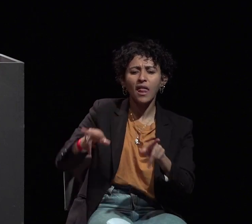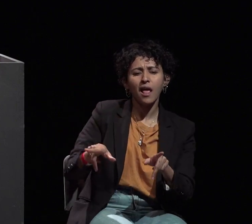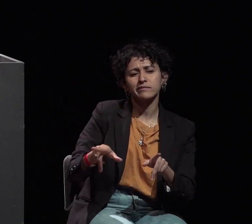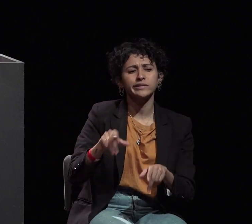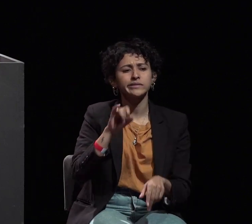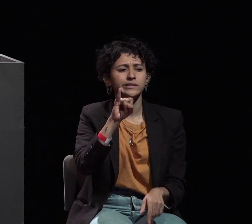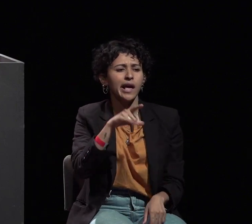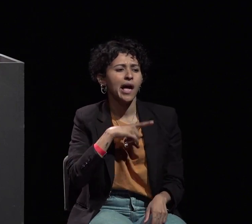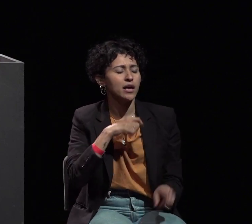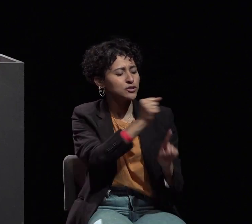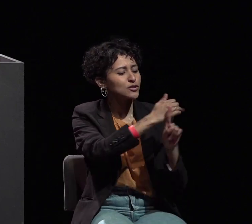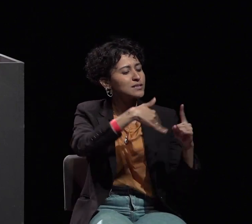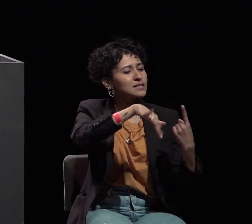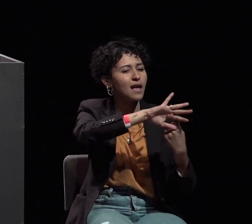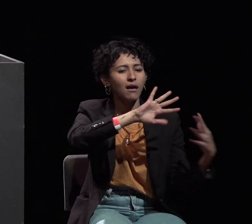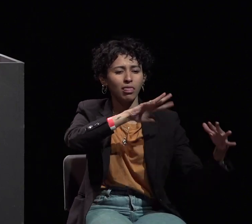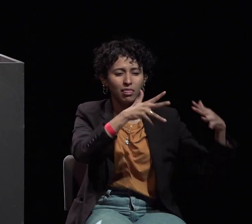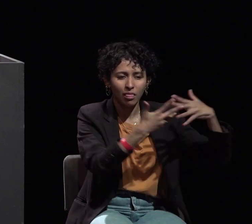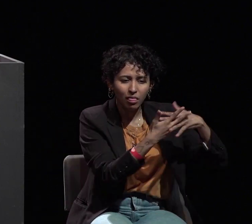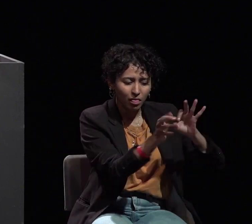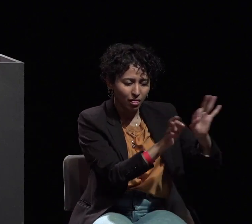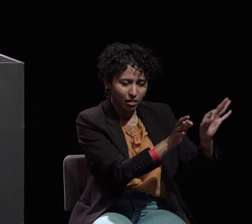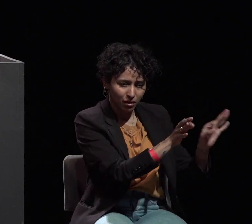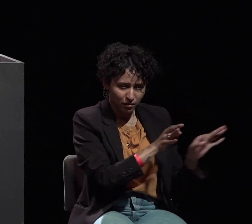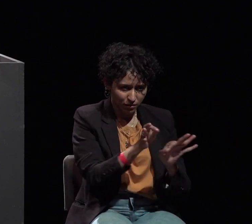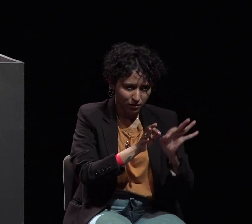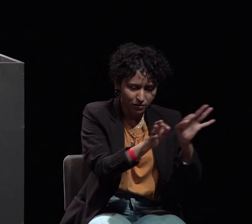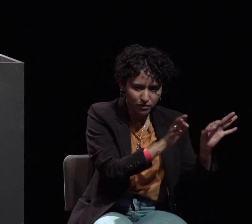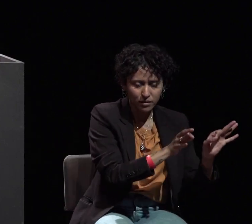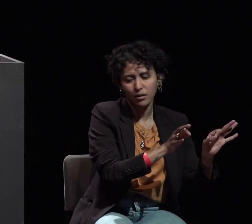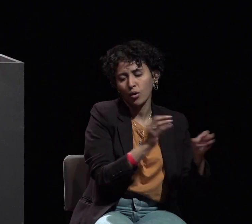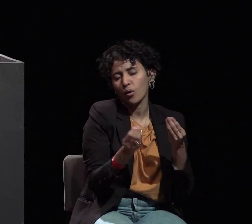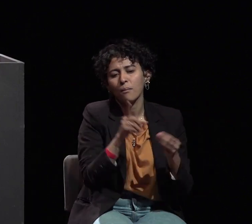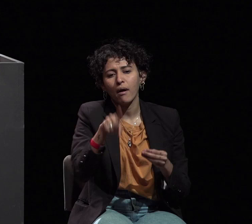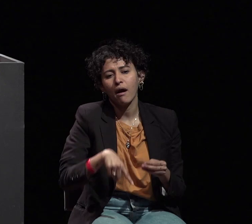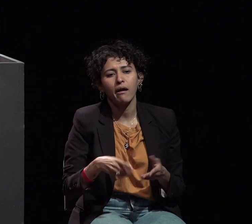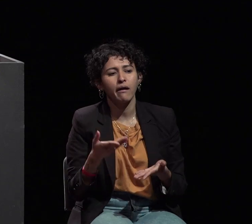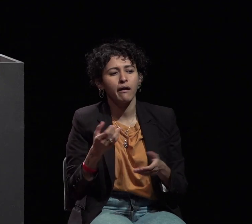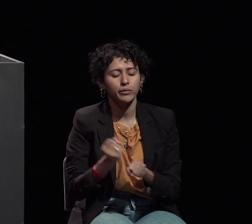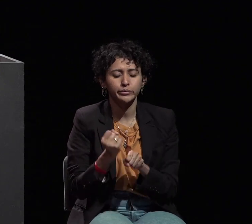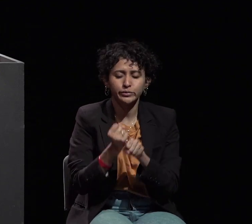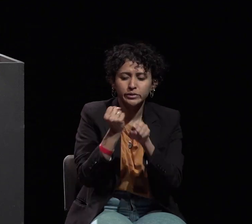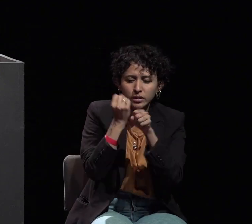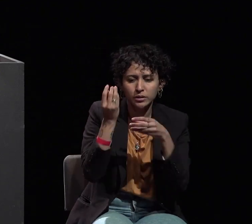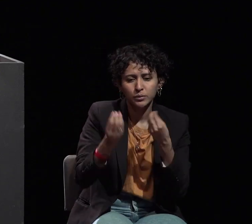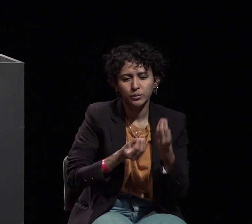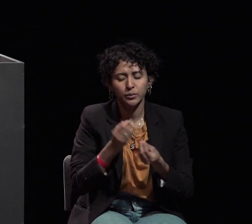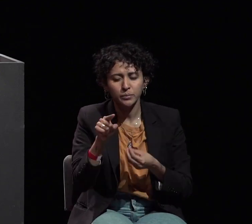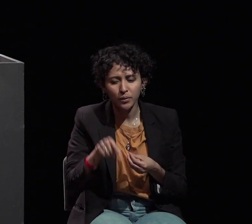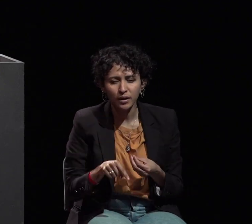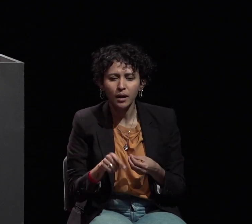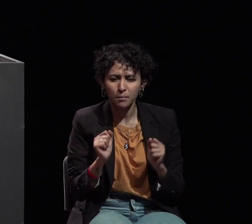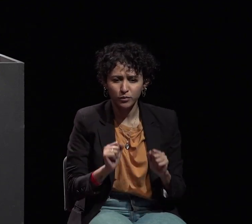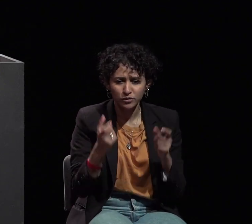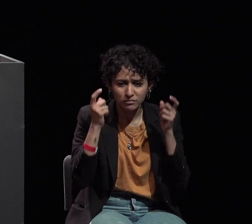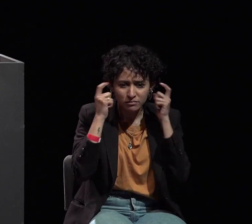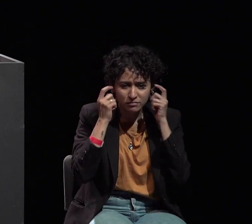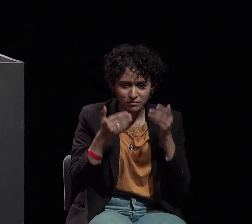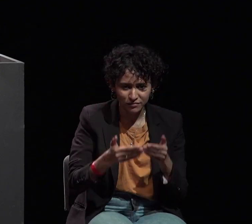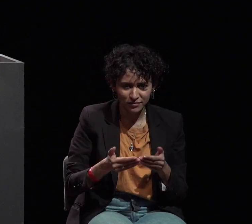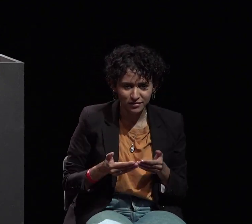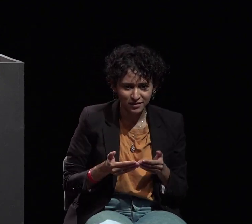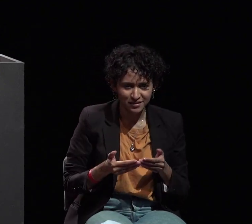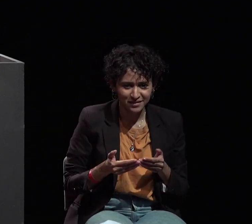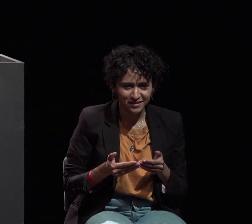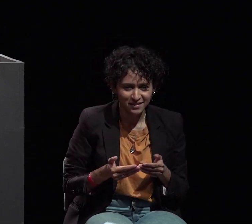lack thereof. And though I called it a fiction, or we might call it a construction, it is one that continues to have real effects and real impacts